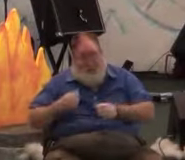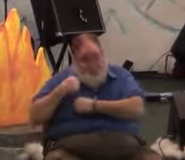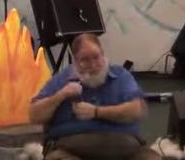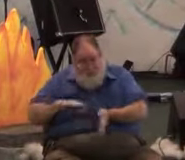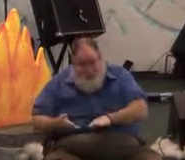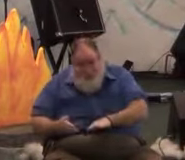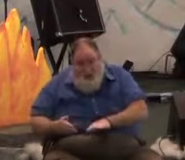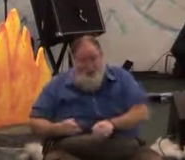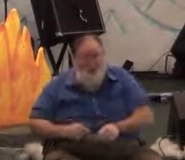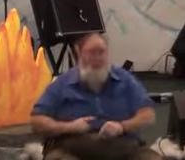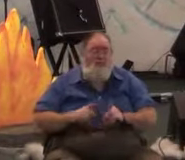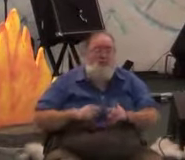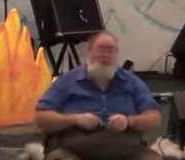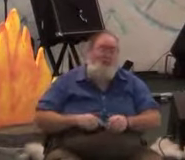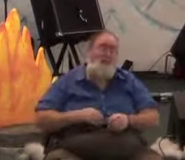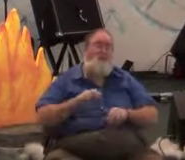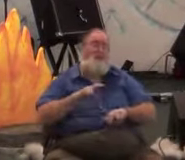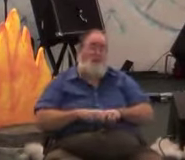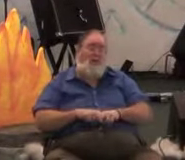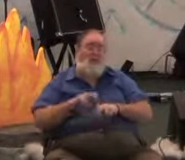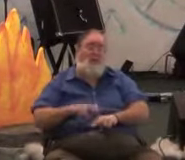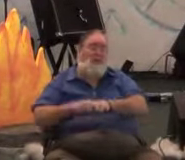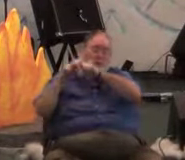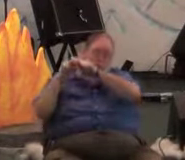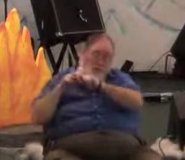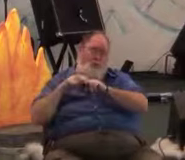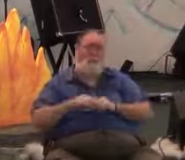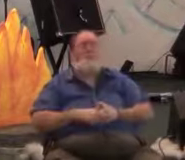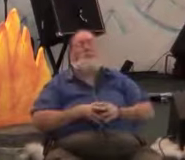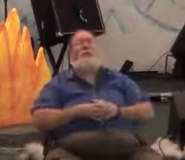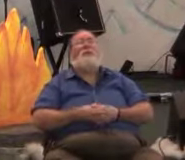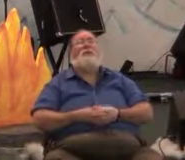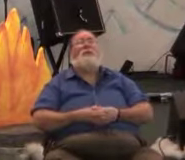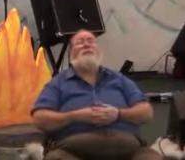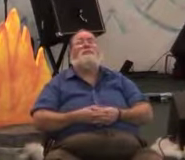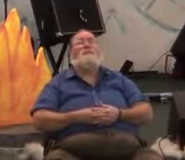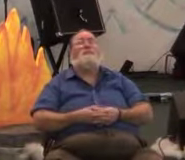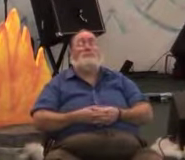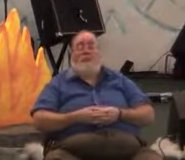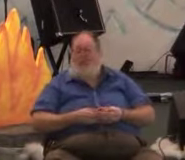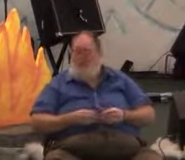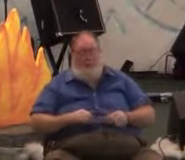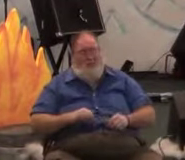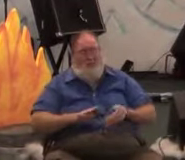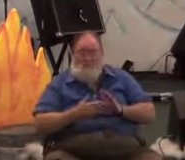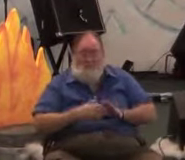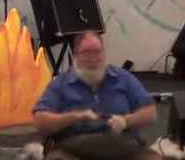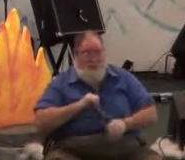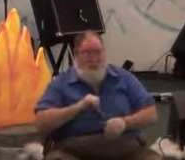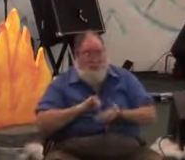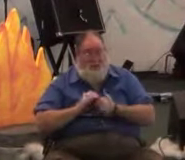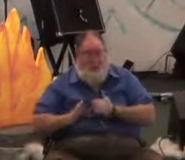And you can get pretty prideful in a place like that. All I have to do is speak it, and it